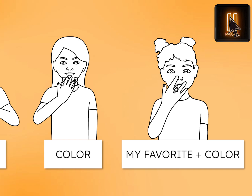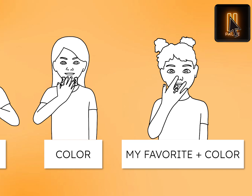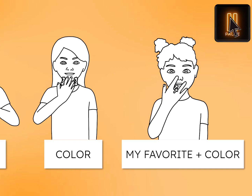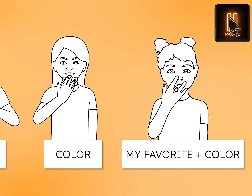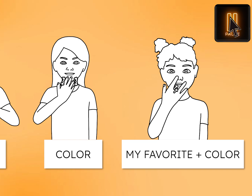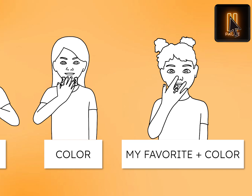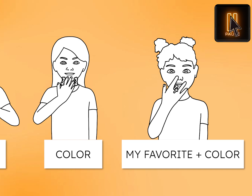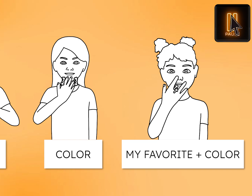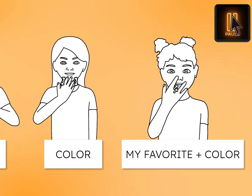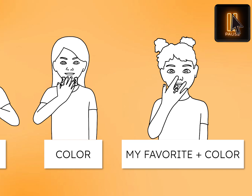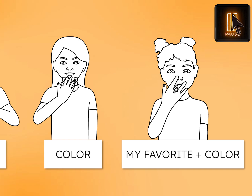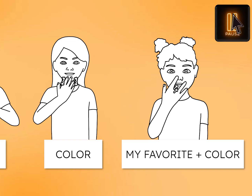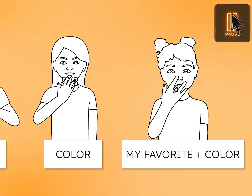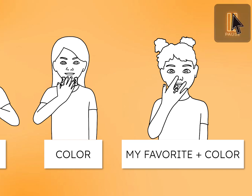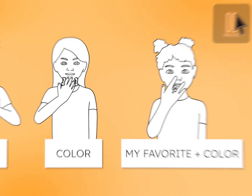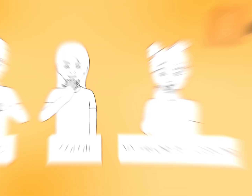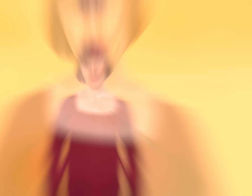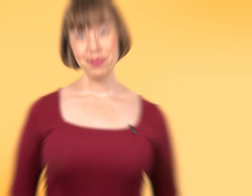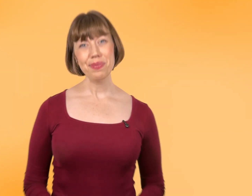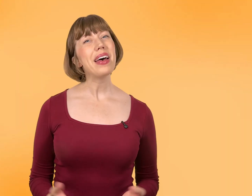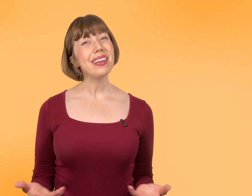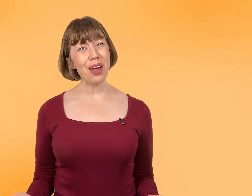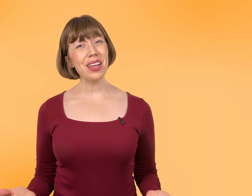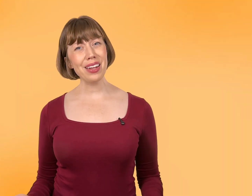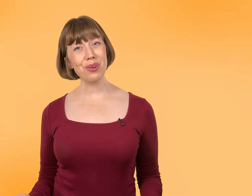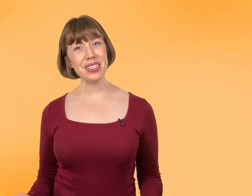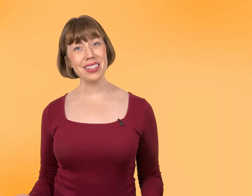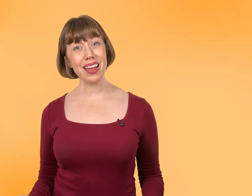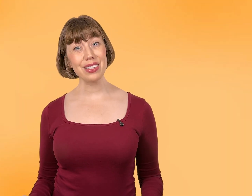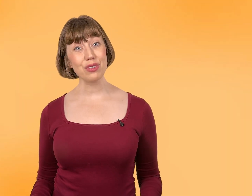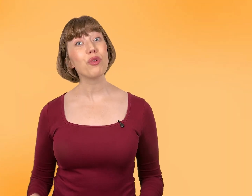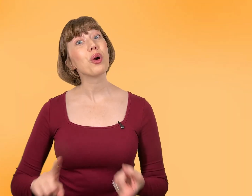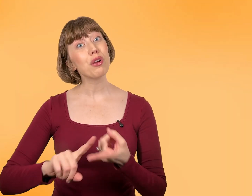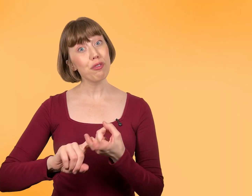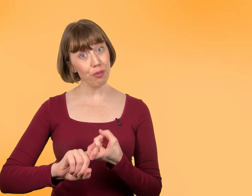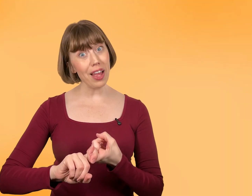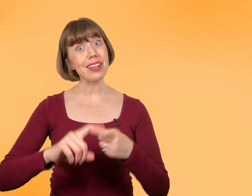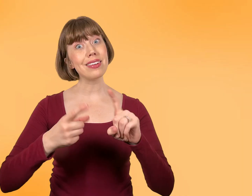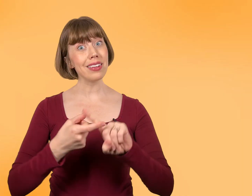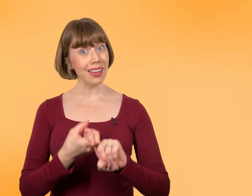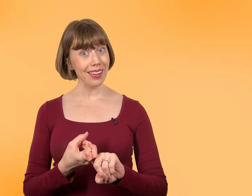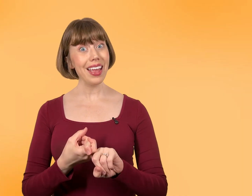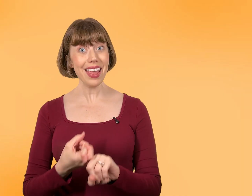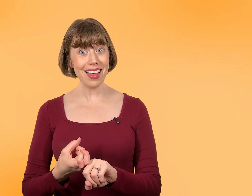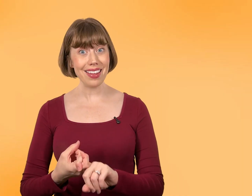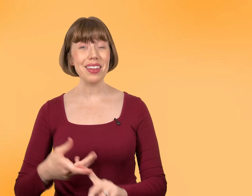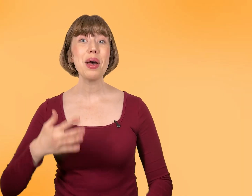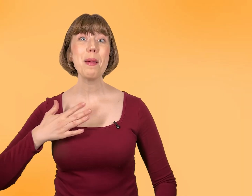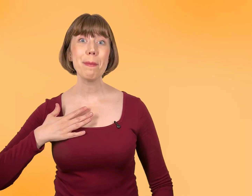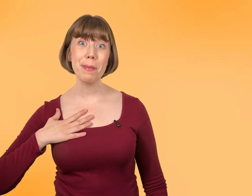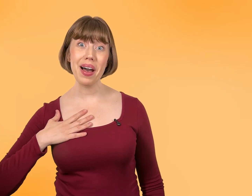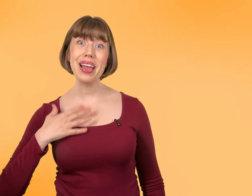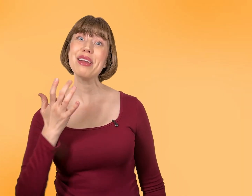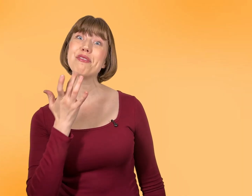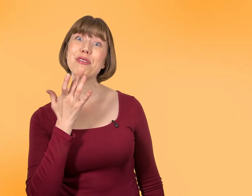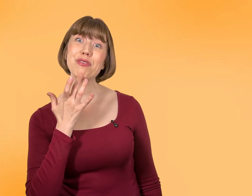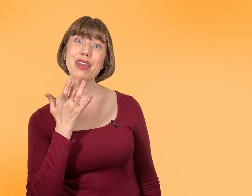Now that I know the signs for friend, and my